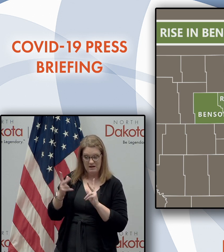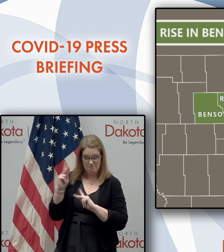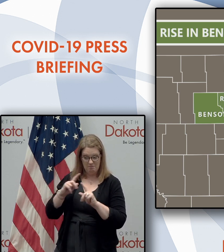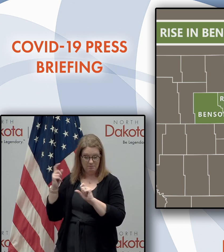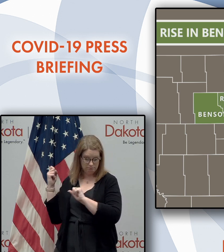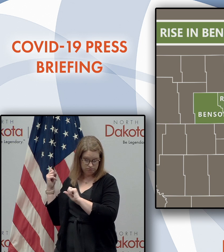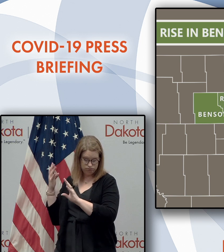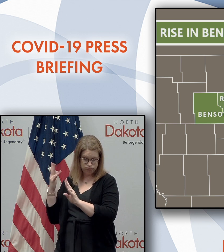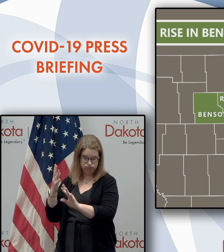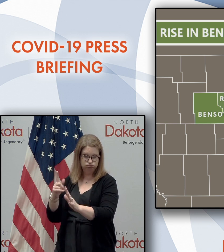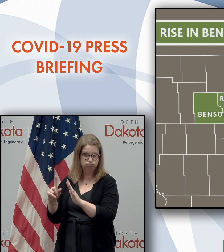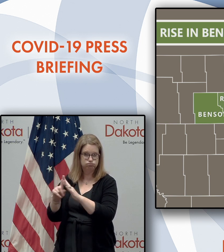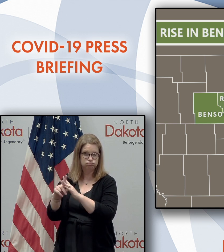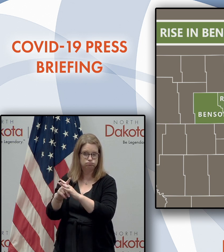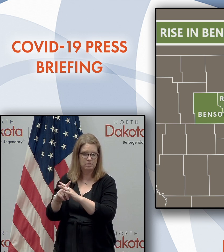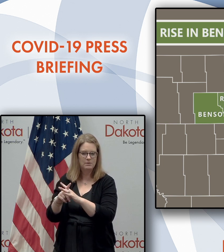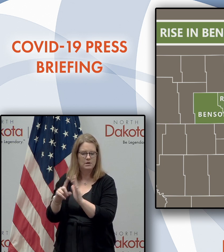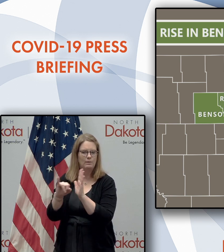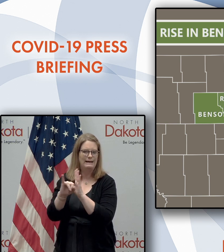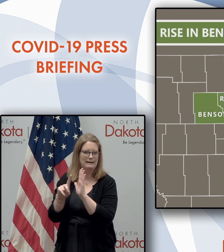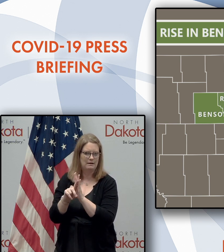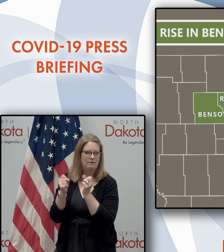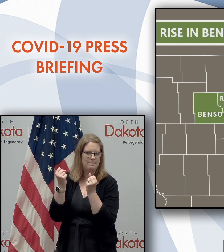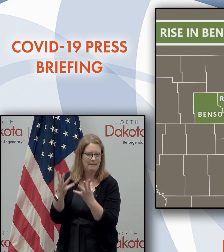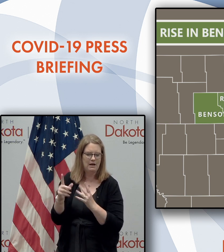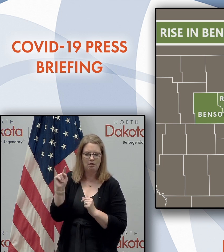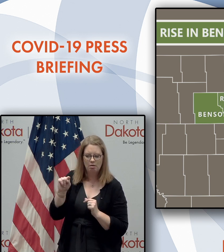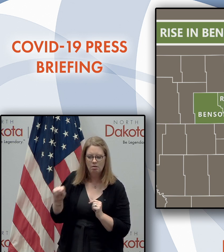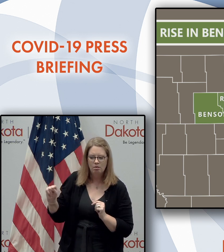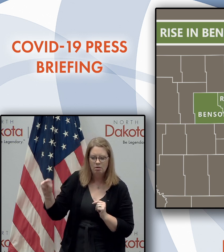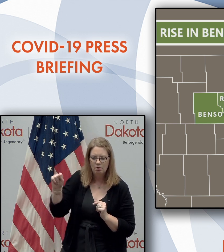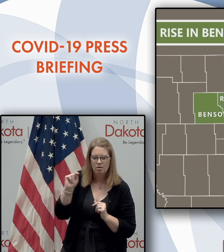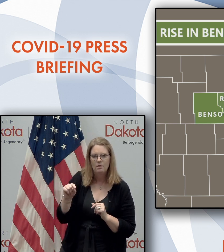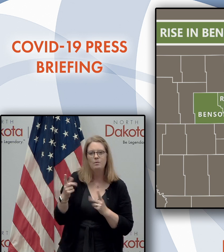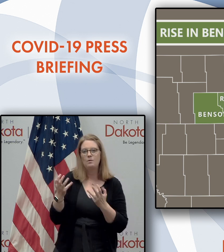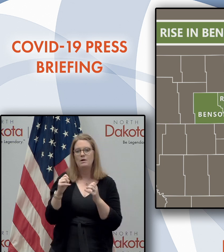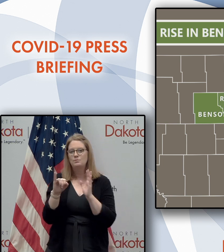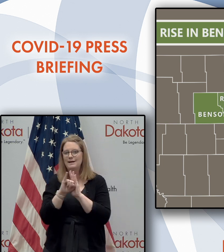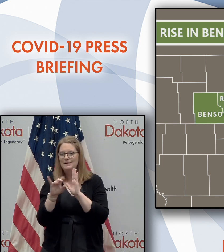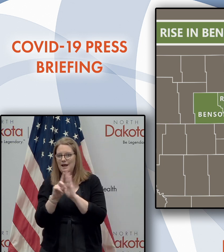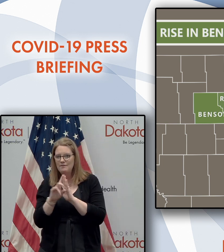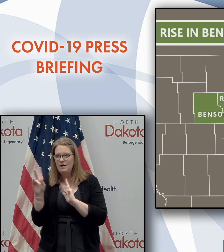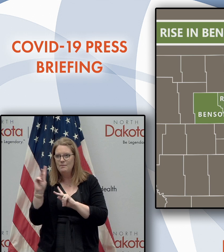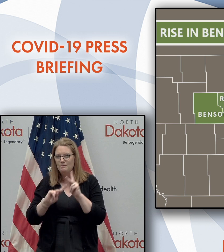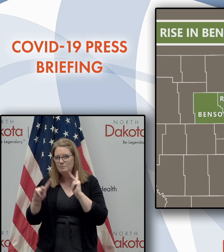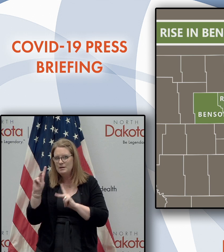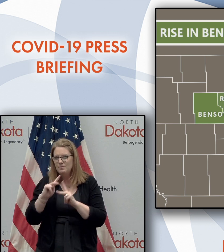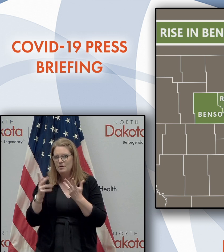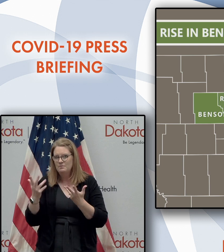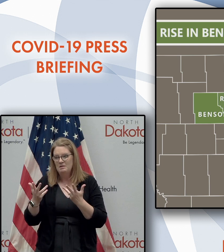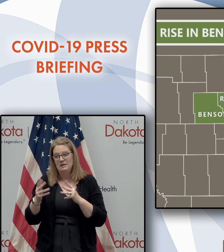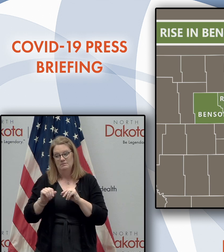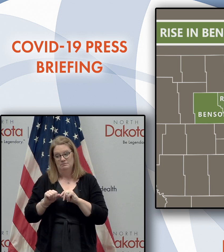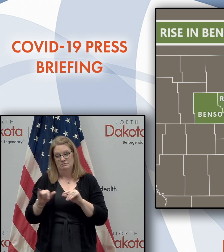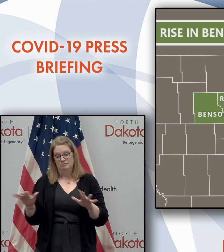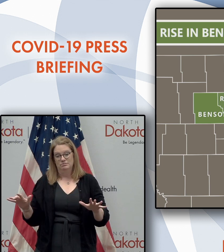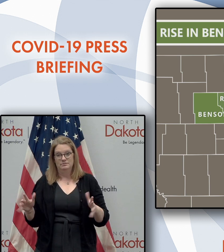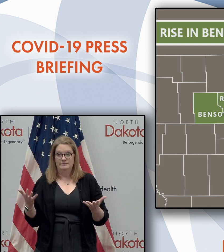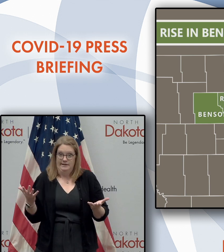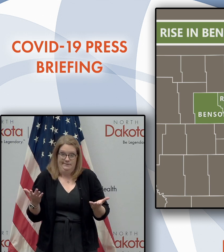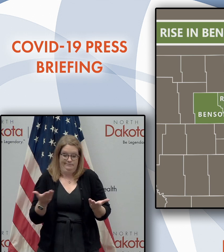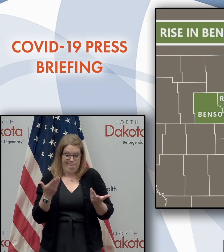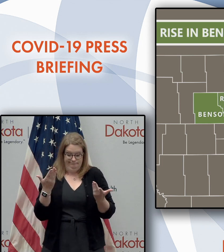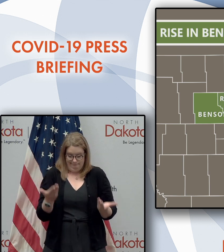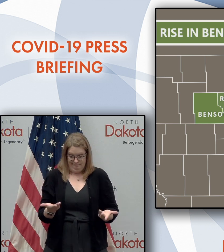asymptomatic, which is part of our strategy, because we want to identify people who might be spreading this disease but not